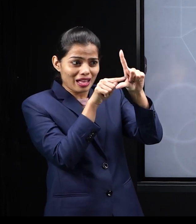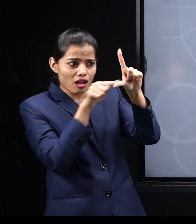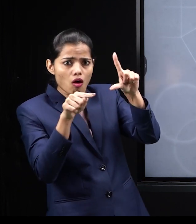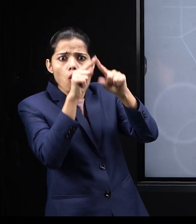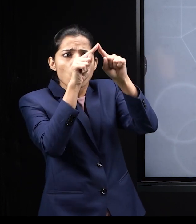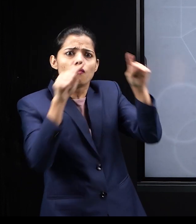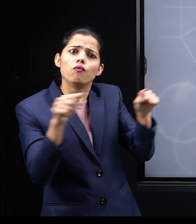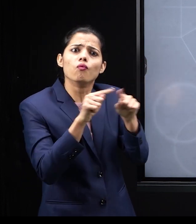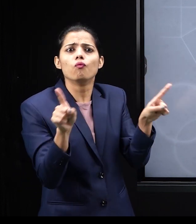Side angle side,